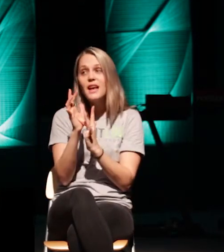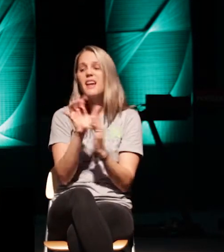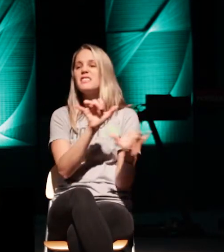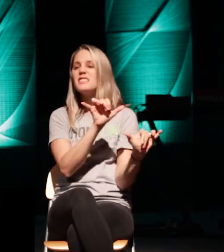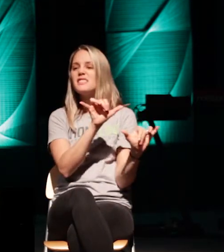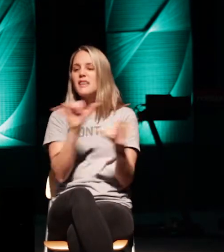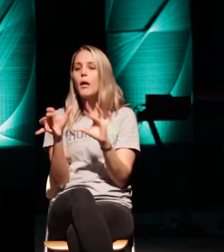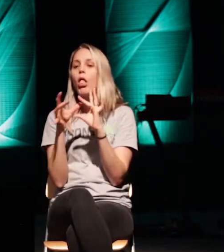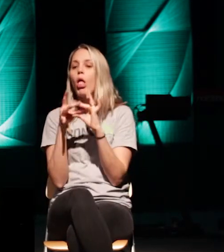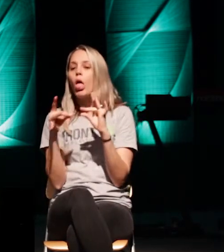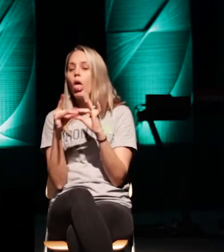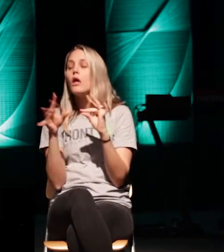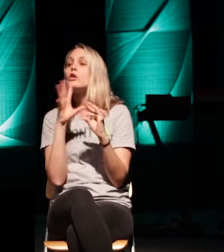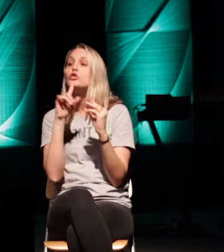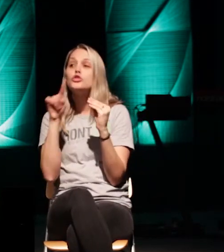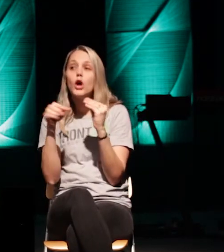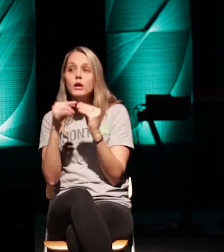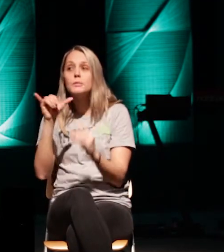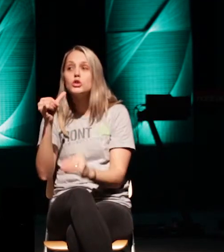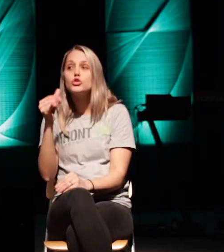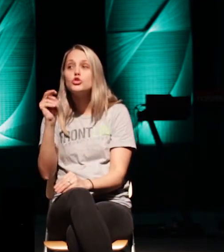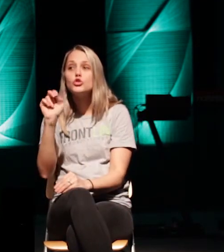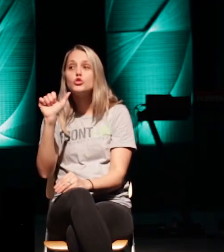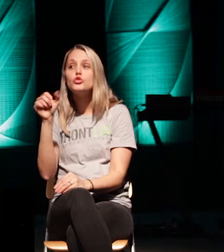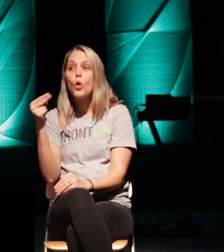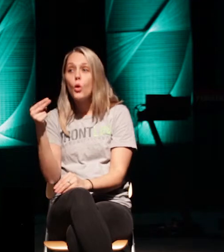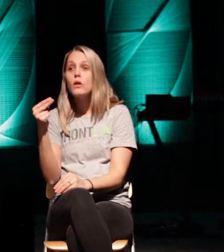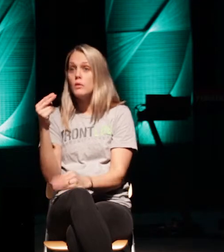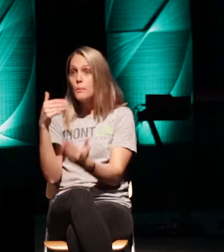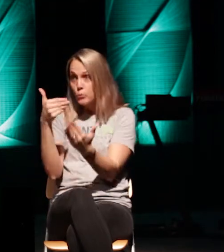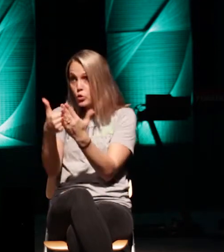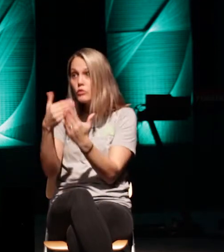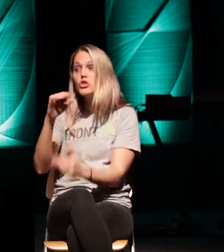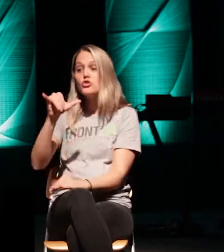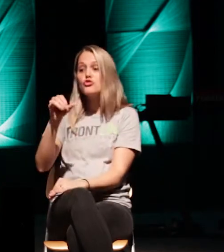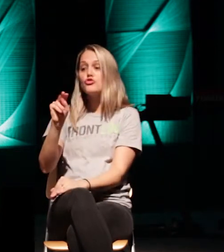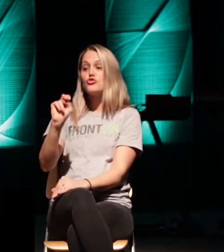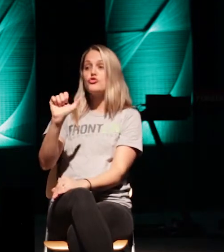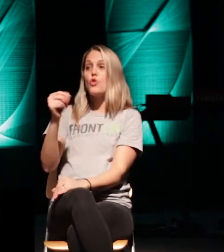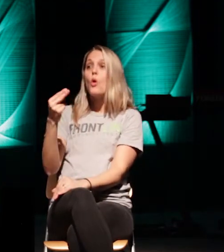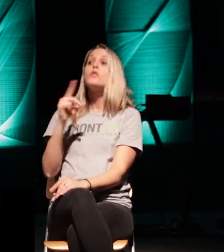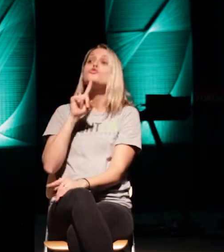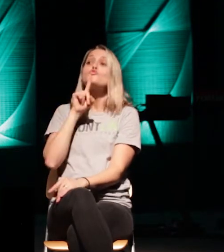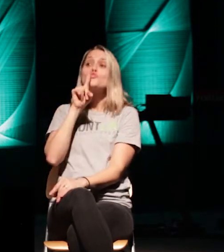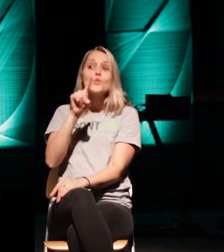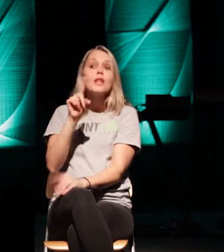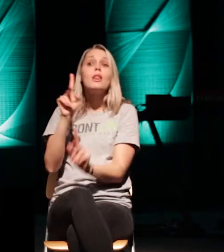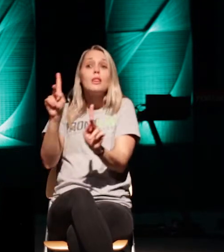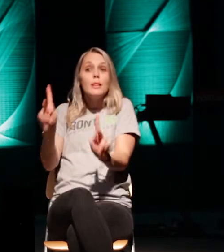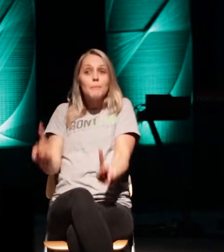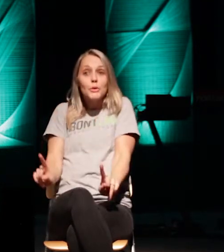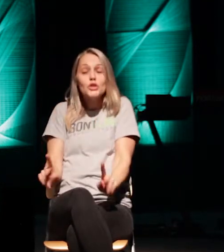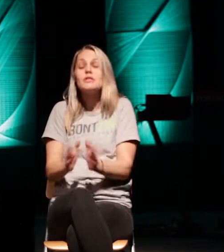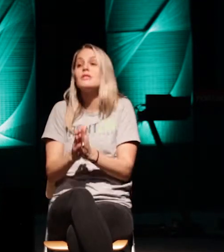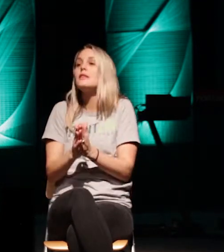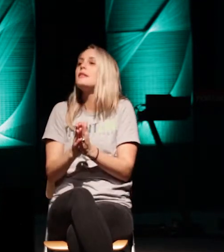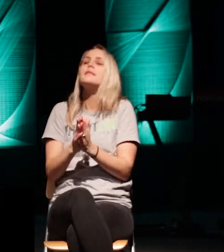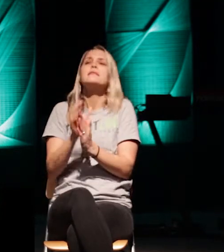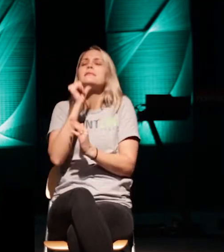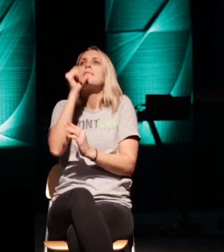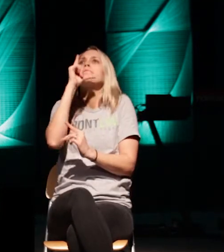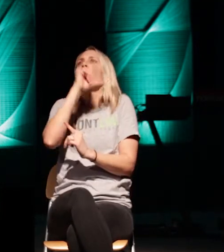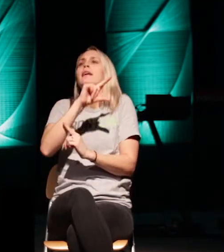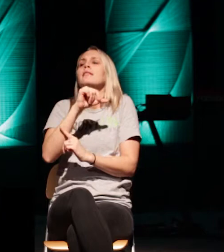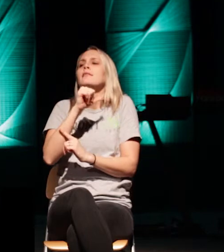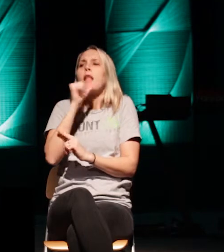Jonah. So we believe, there's proof that says Jonah was a real person and the Ninevites were a real person. This isn't allegory. It's not just parable.